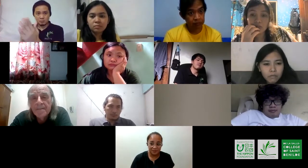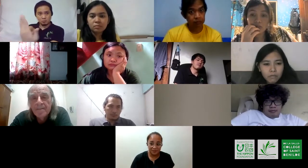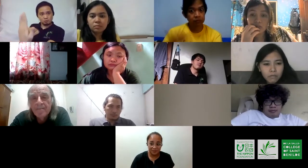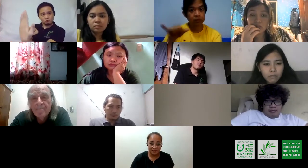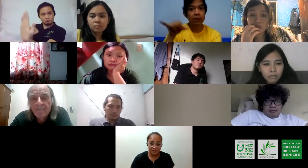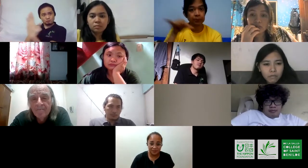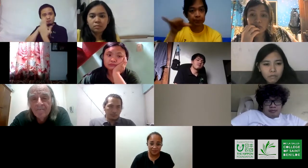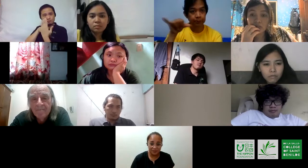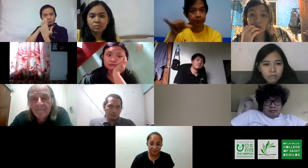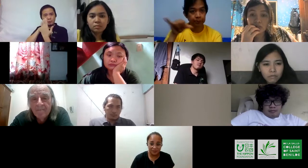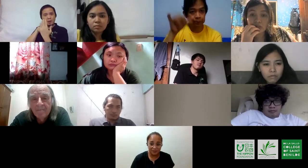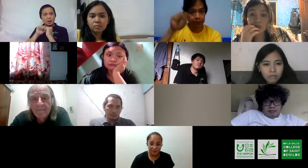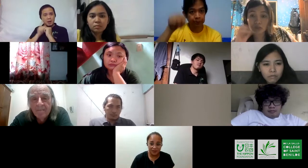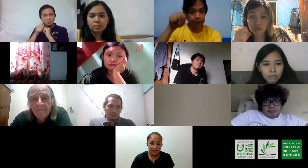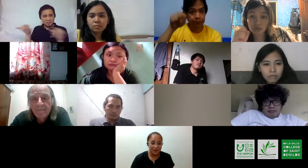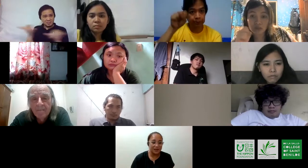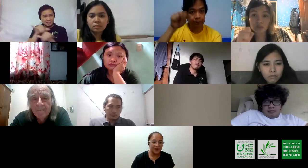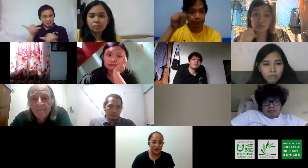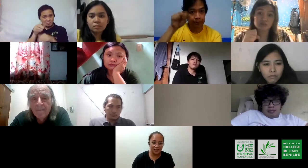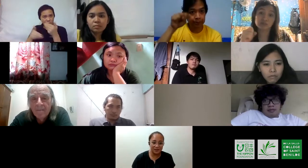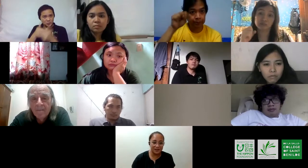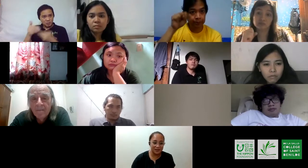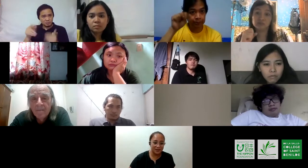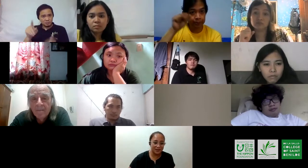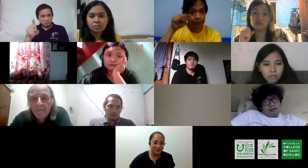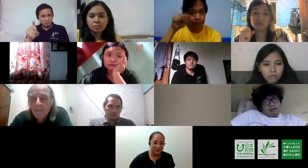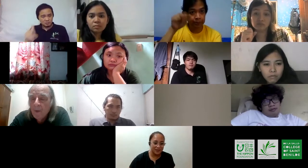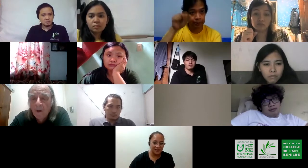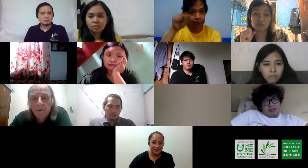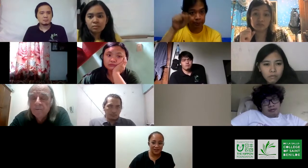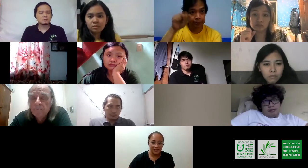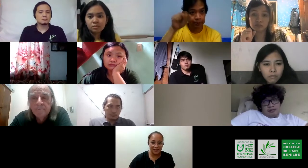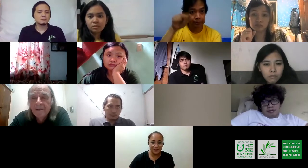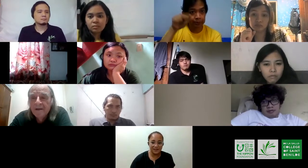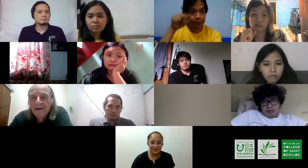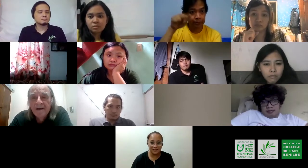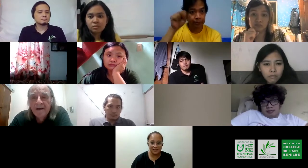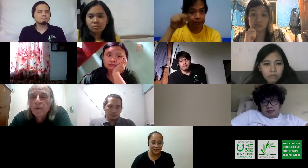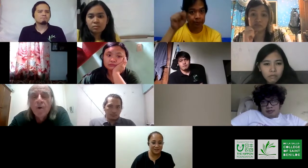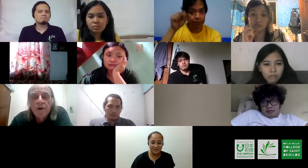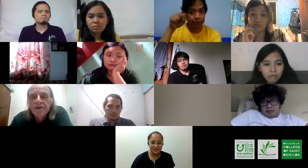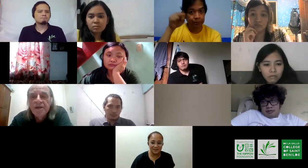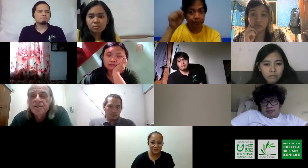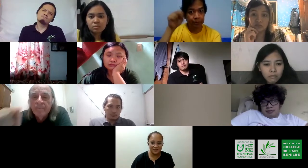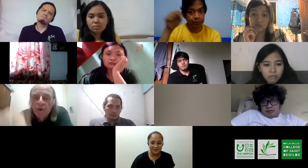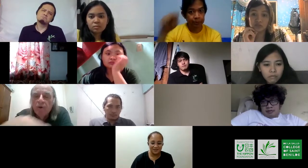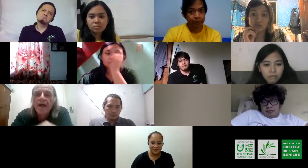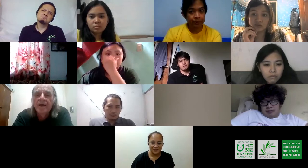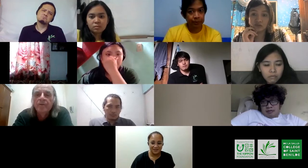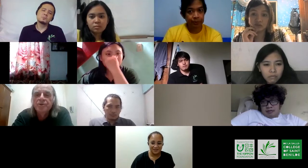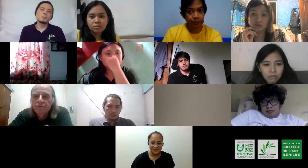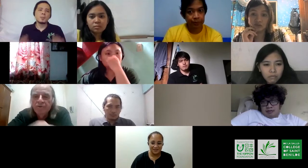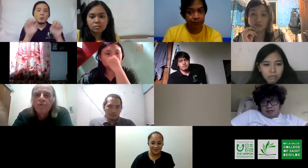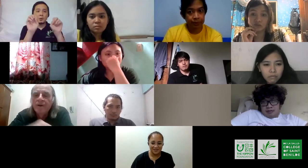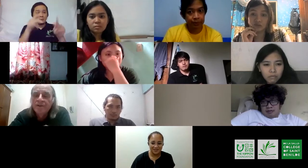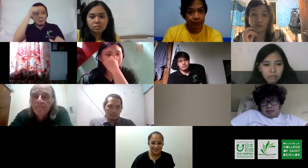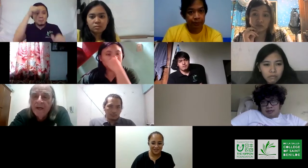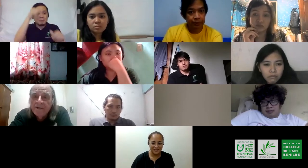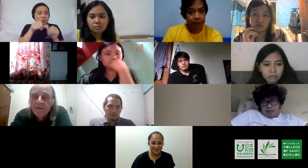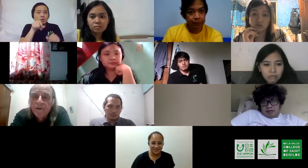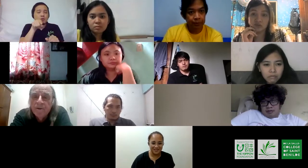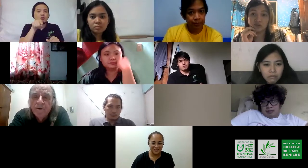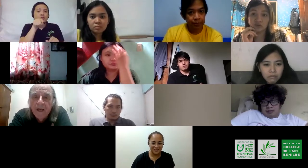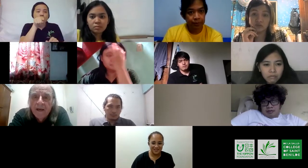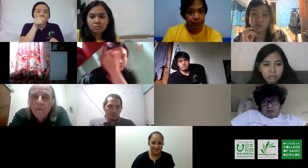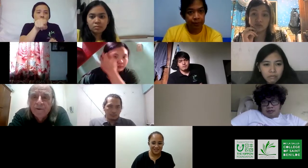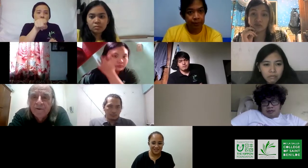yes, No. yes. You want to teach them your language. You don't want them